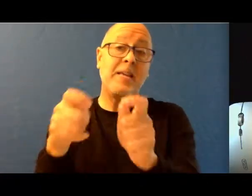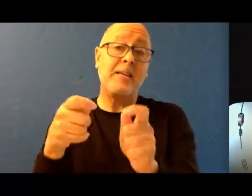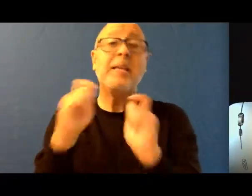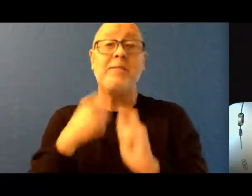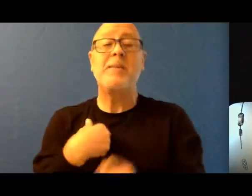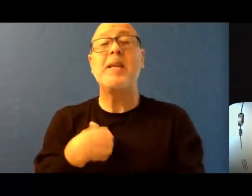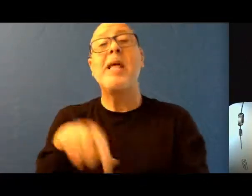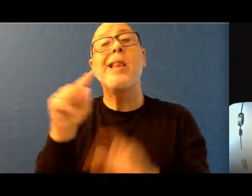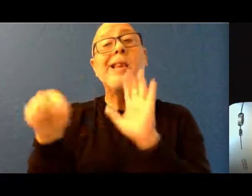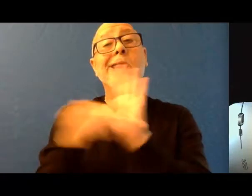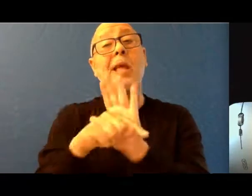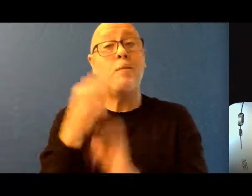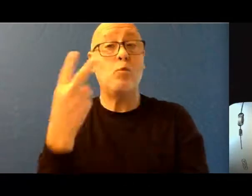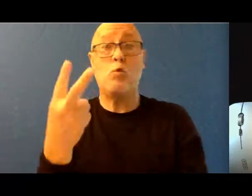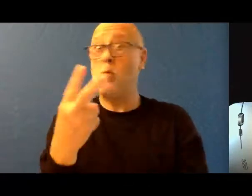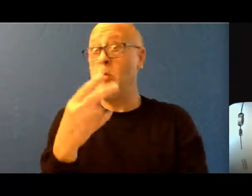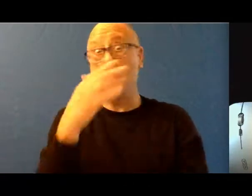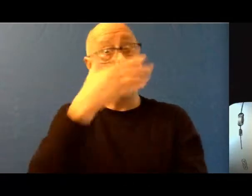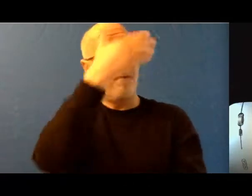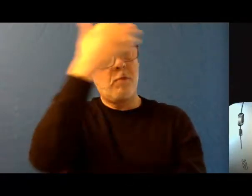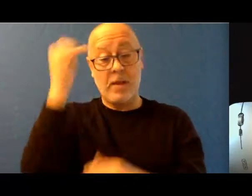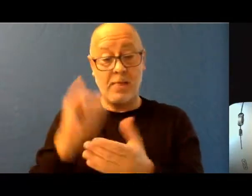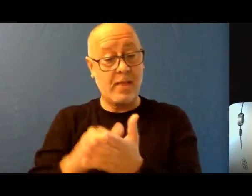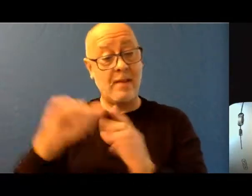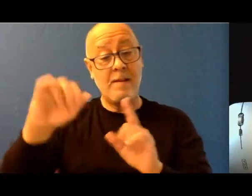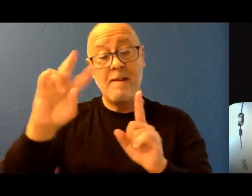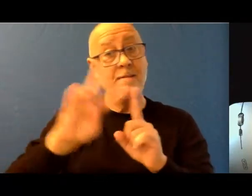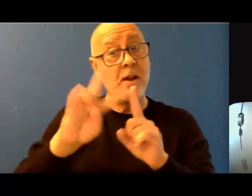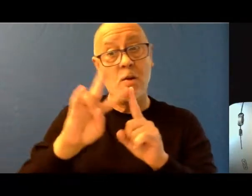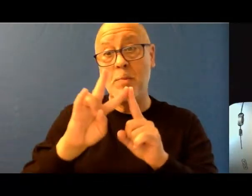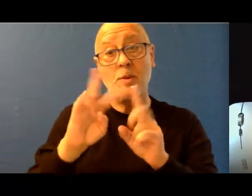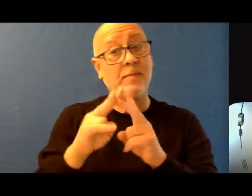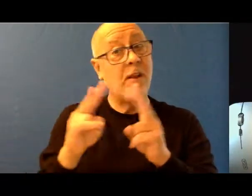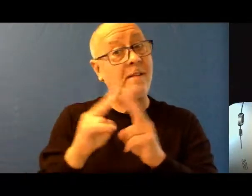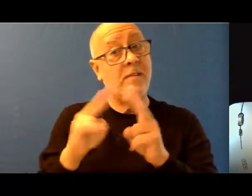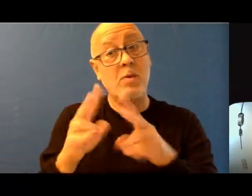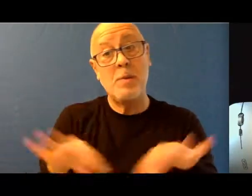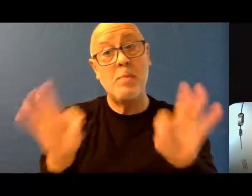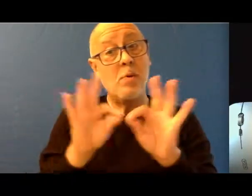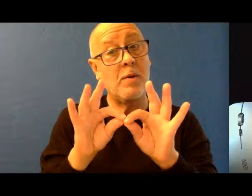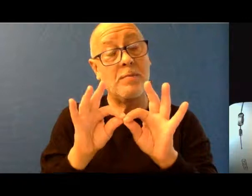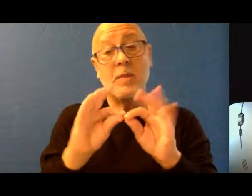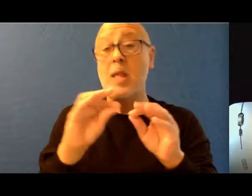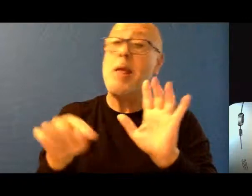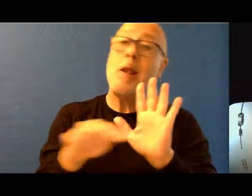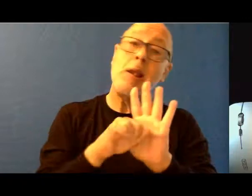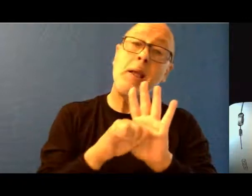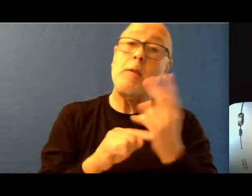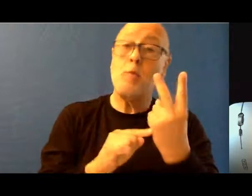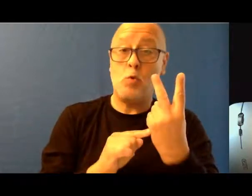2. Don't forget that variable. That's super important. So I have negative